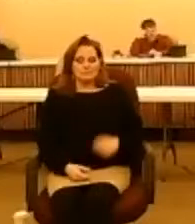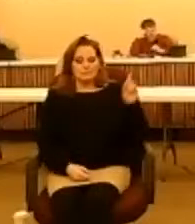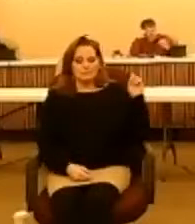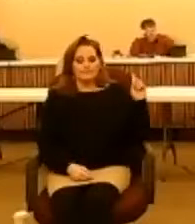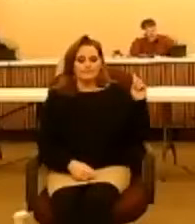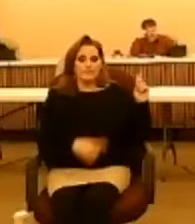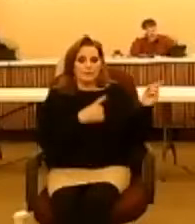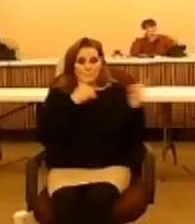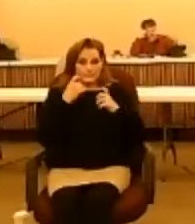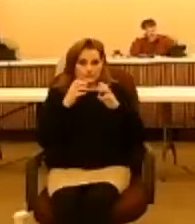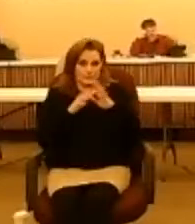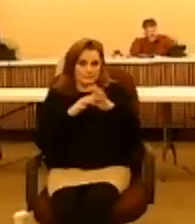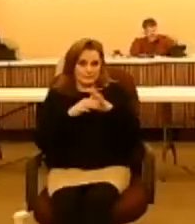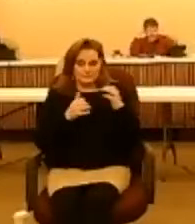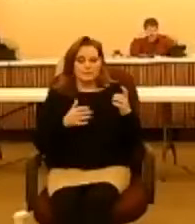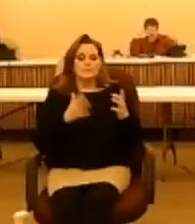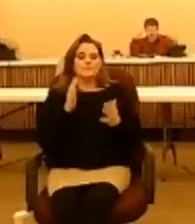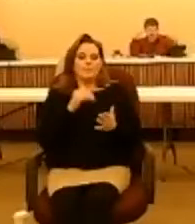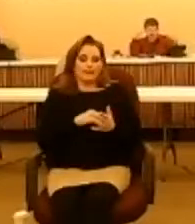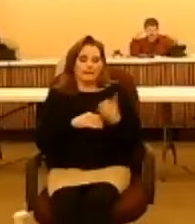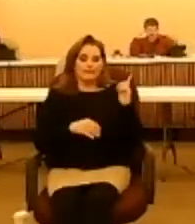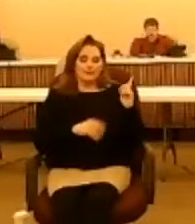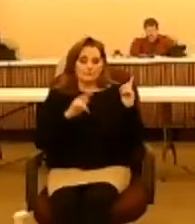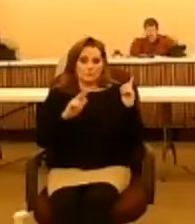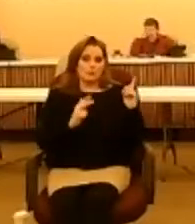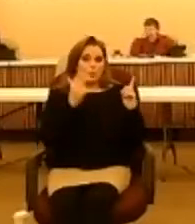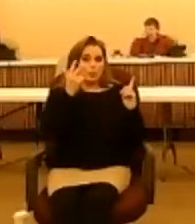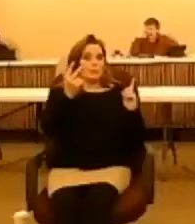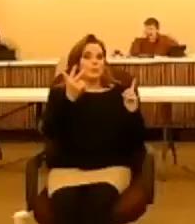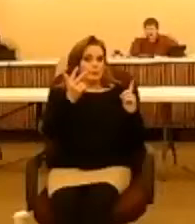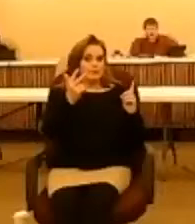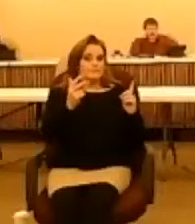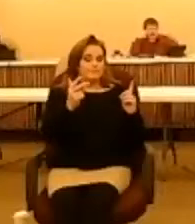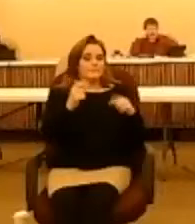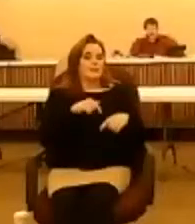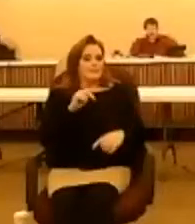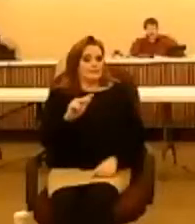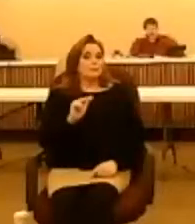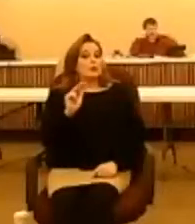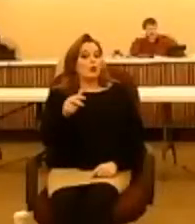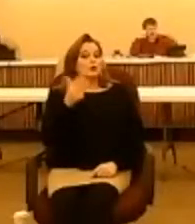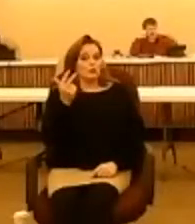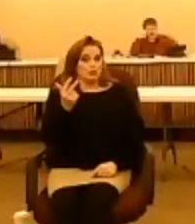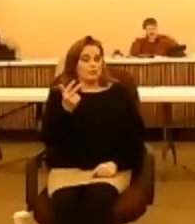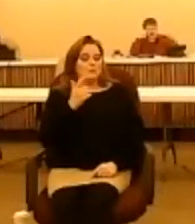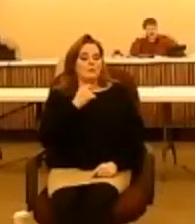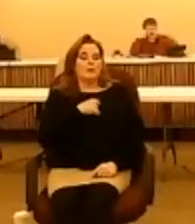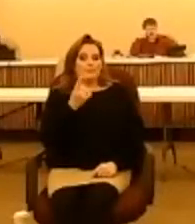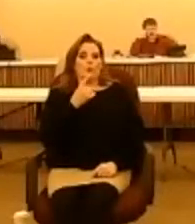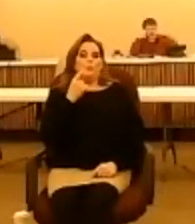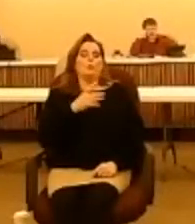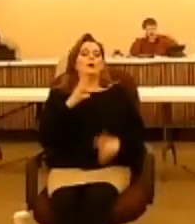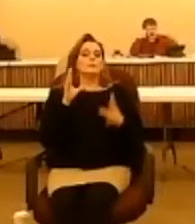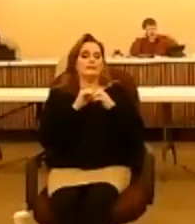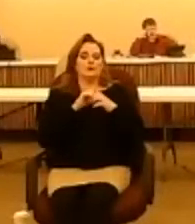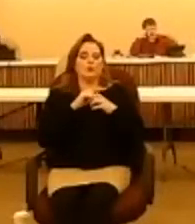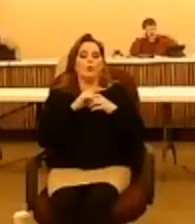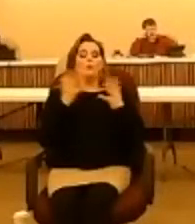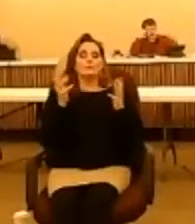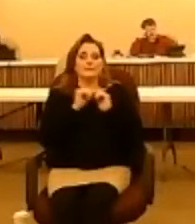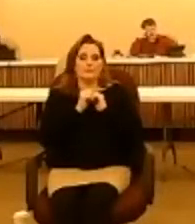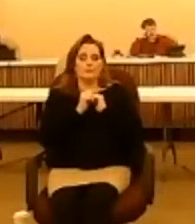Any questions, comments? So again, this is the third one. It'll all be the one public hearing covering all 3